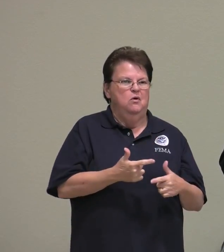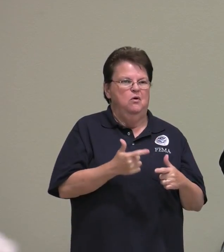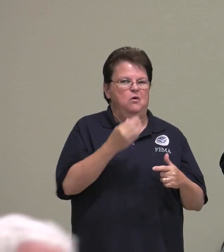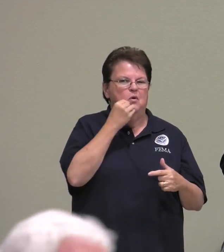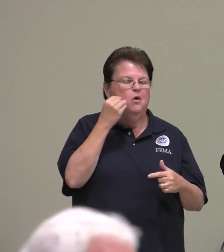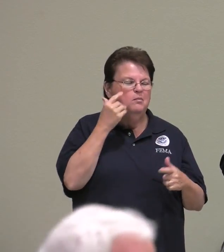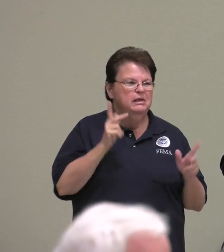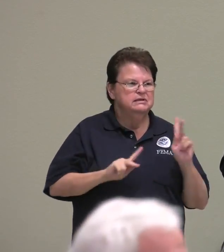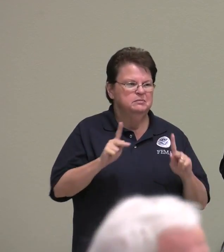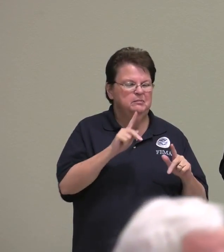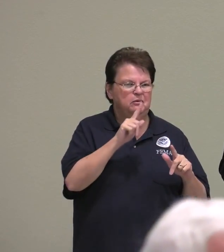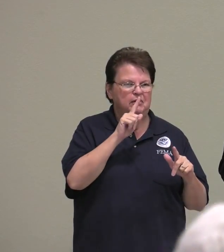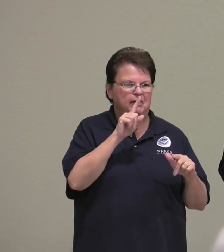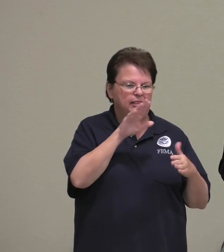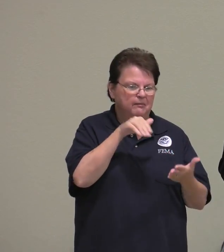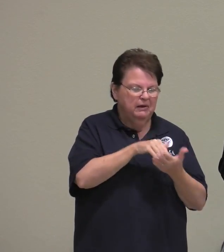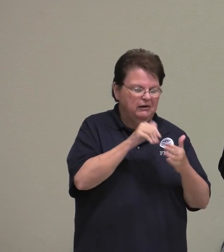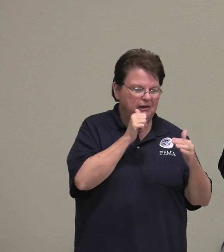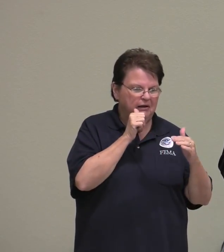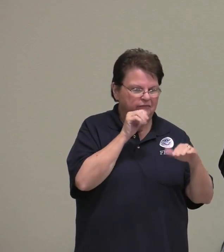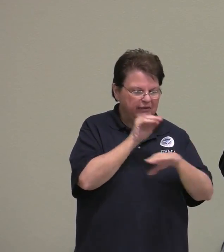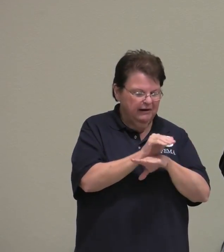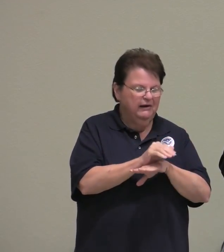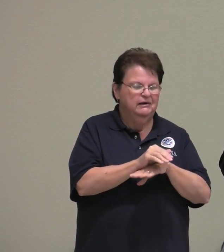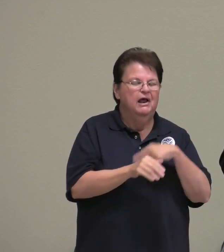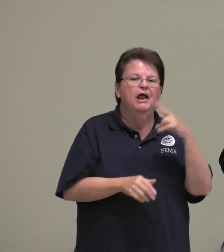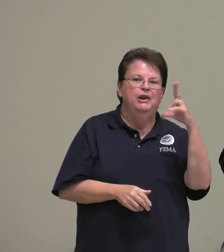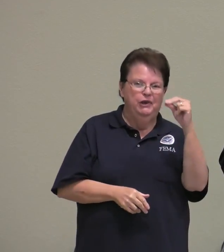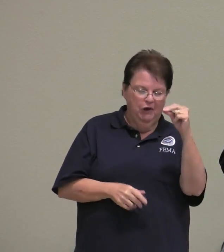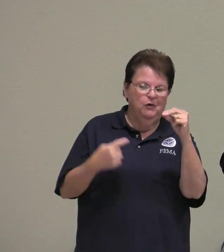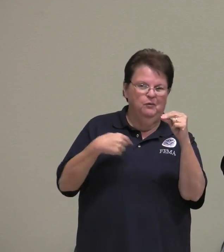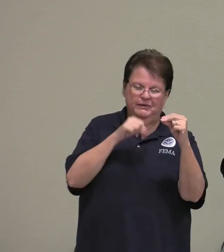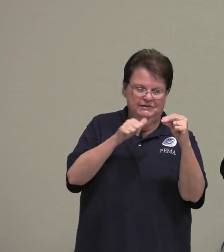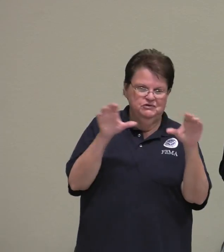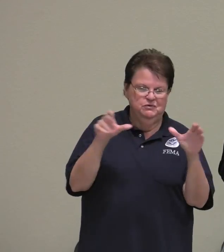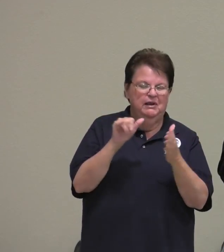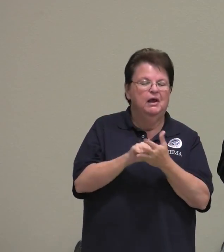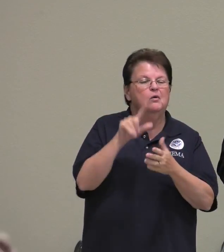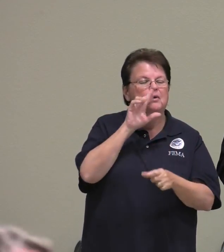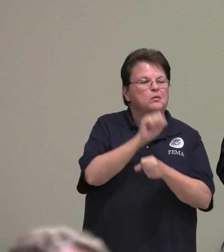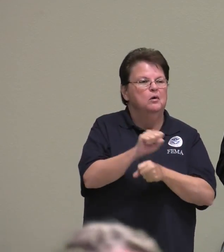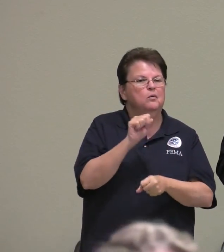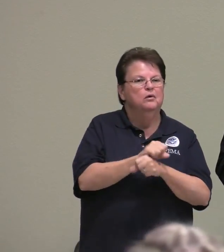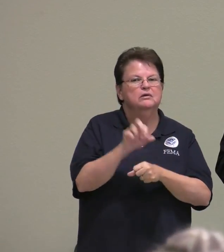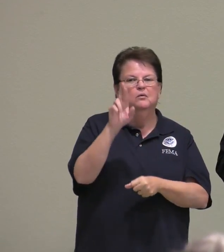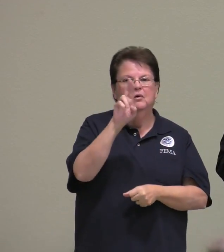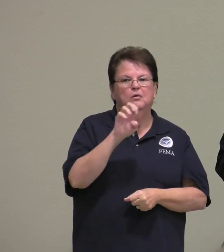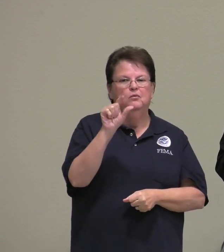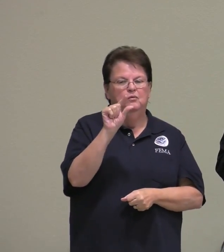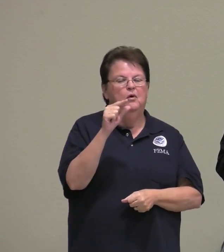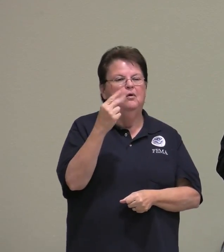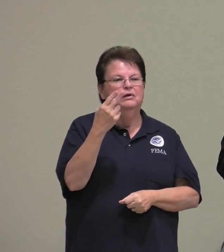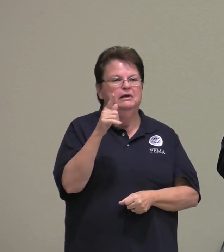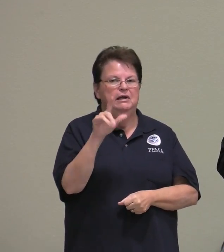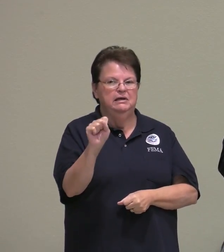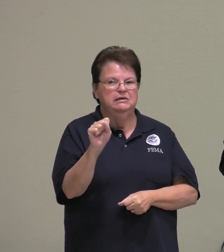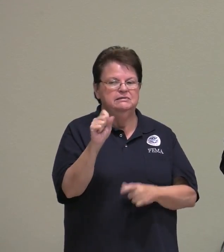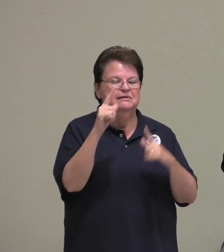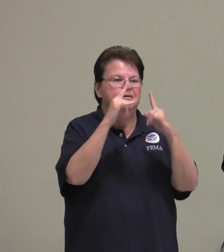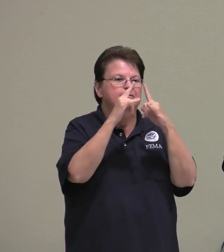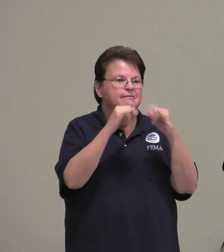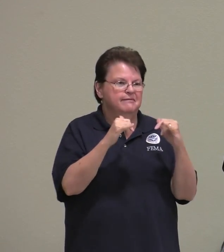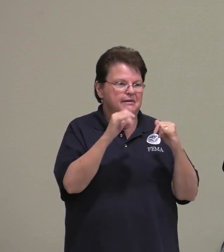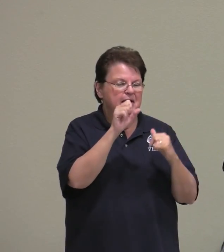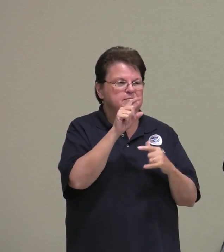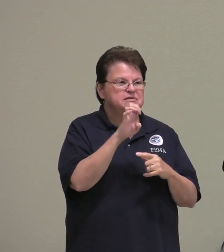of the night? No. We did not do that. Now, we were working with Rolling Hills campsite